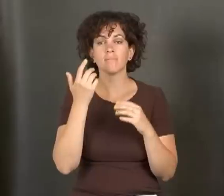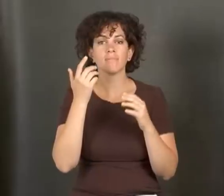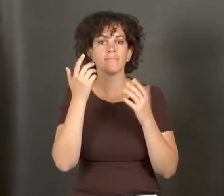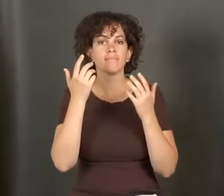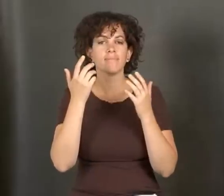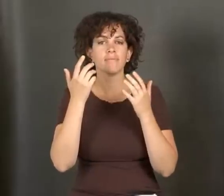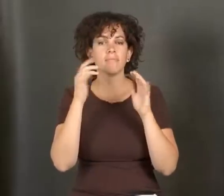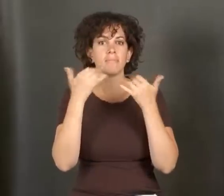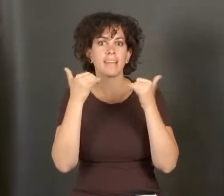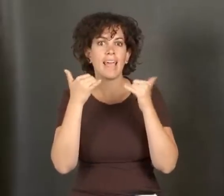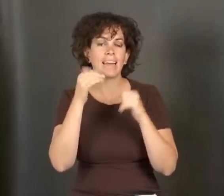might be